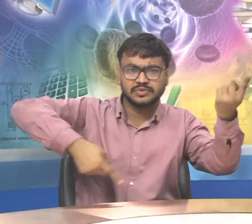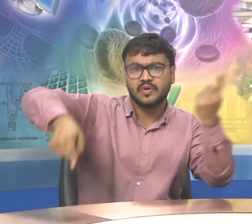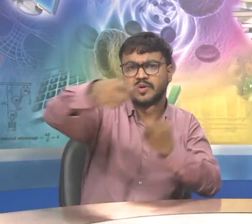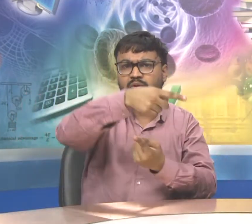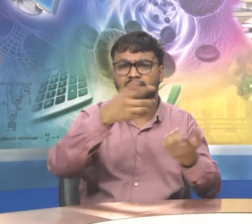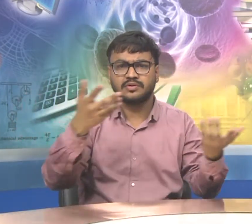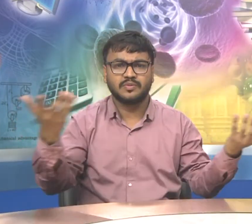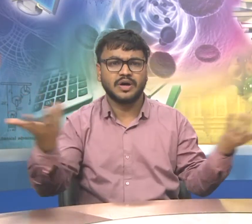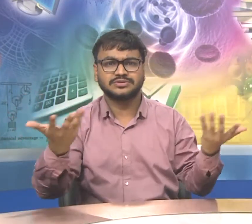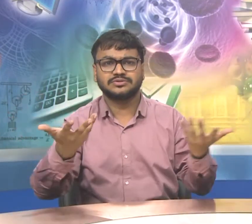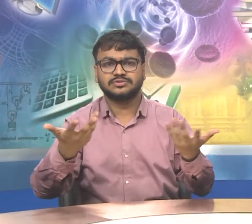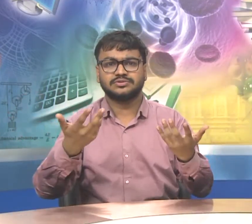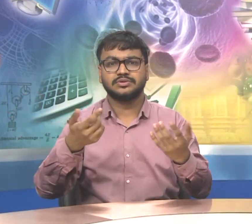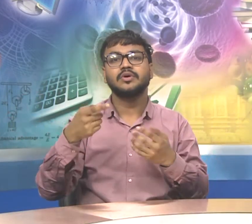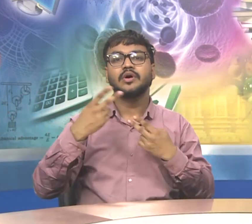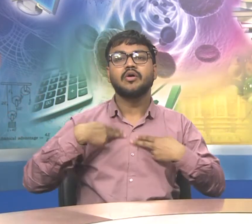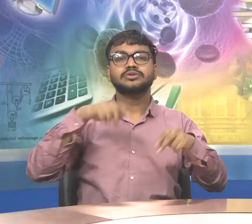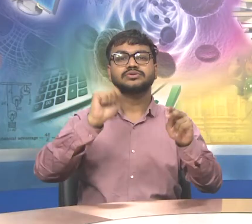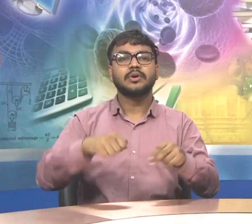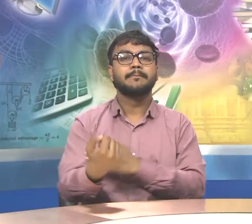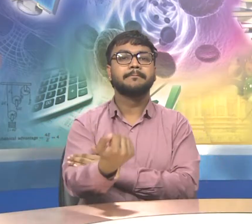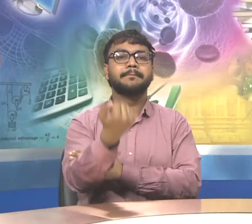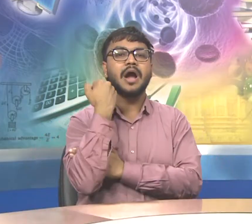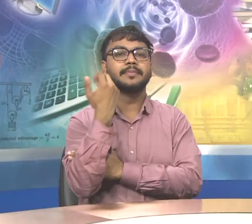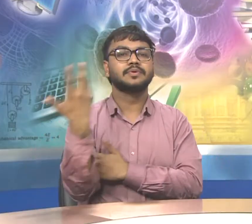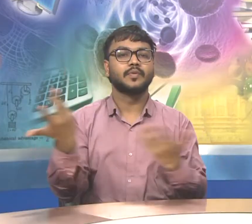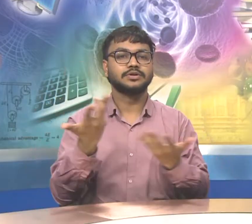The judge of the Supreme Court are appointed by the